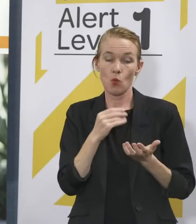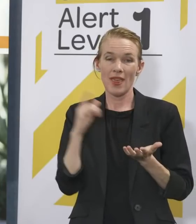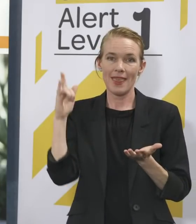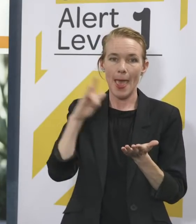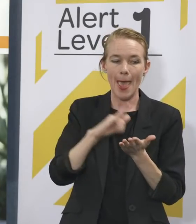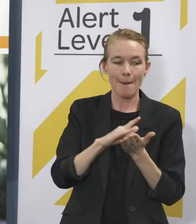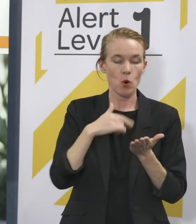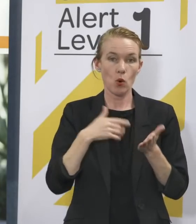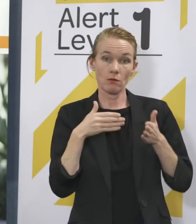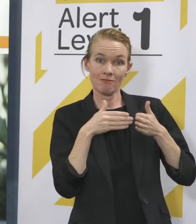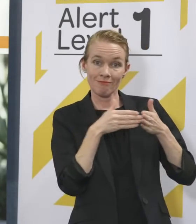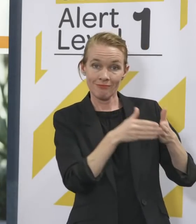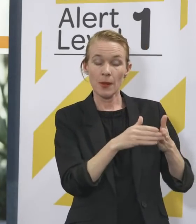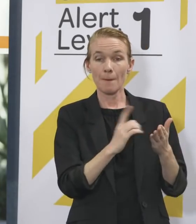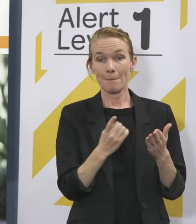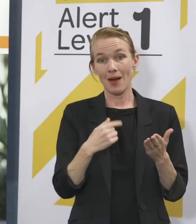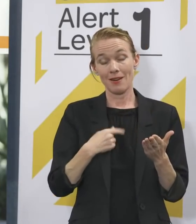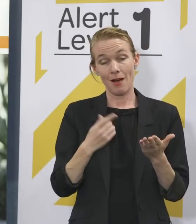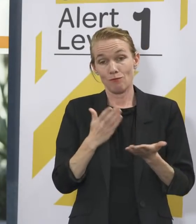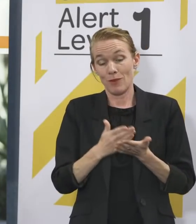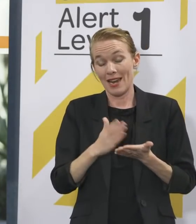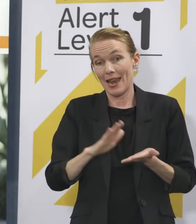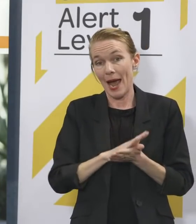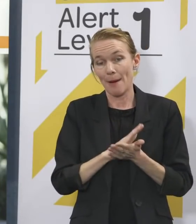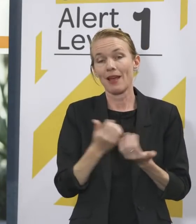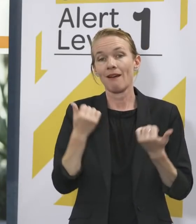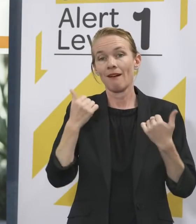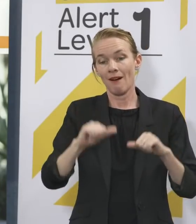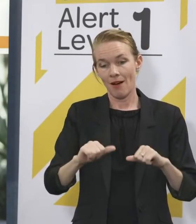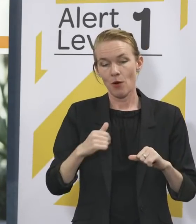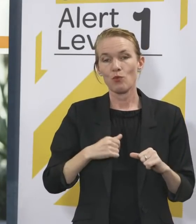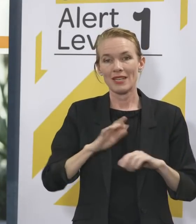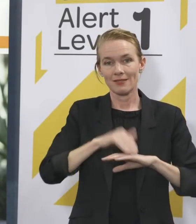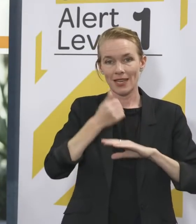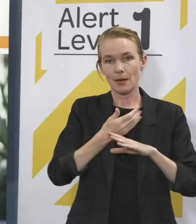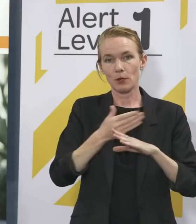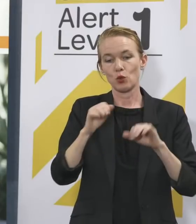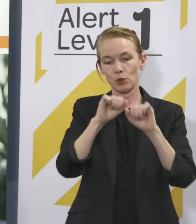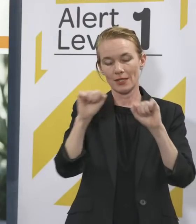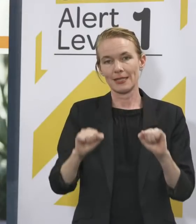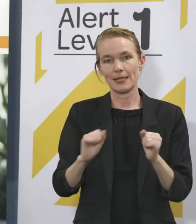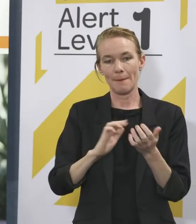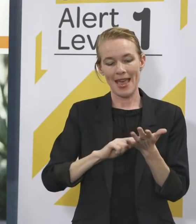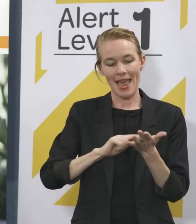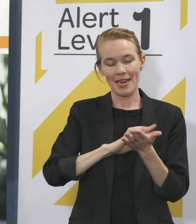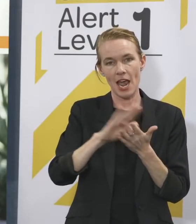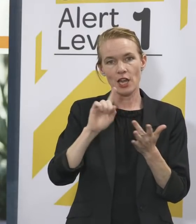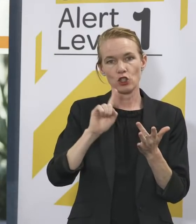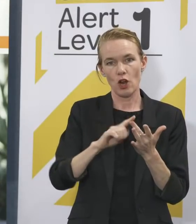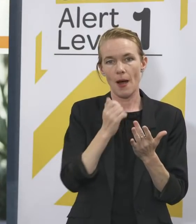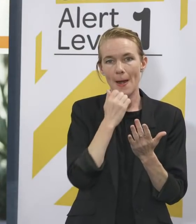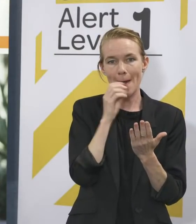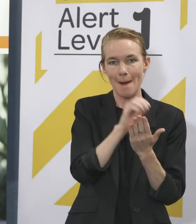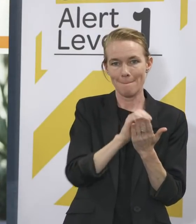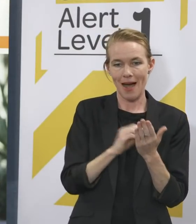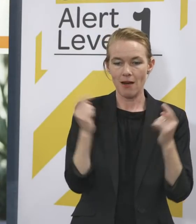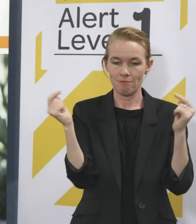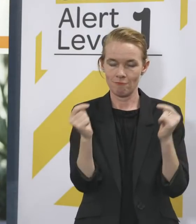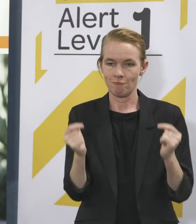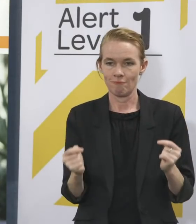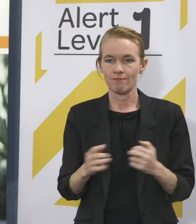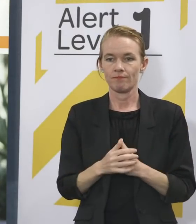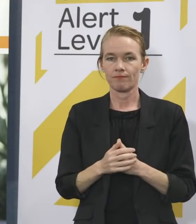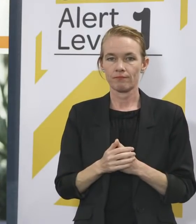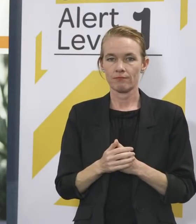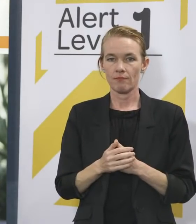that NHI matching forward to as soon as we can in the process. There have been a few cases where you've had multiple